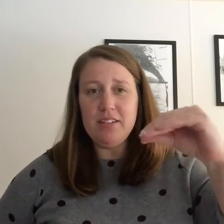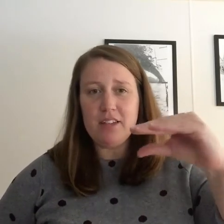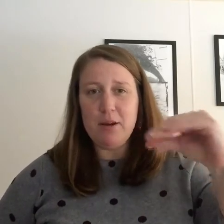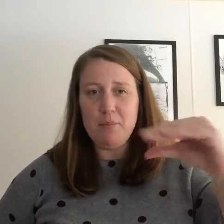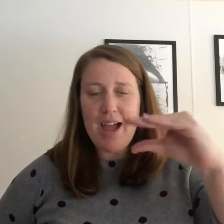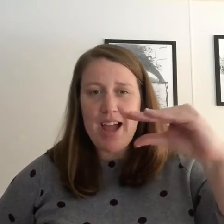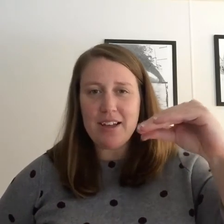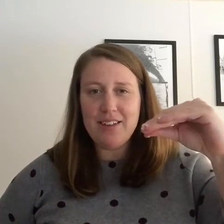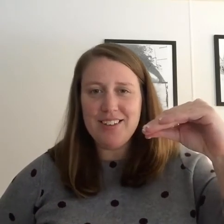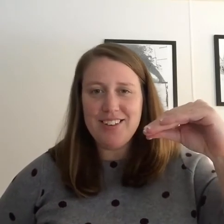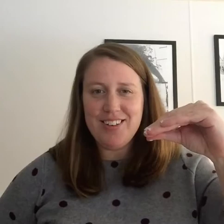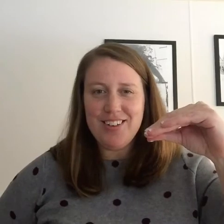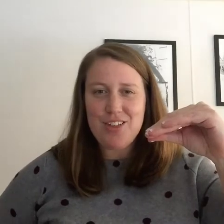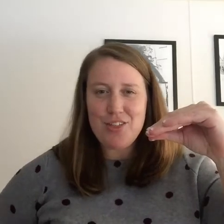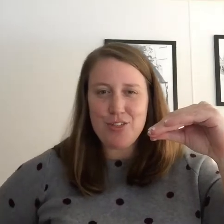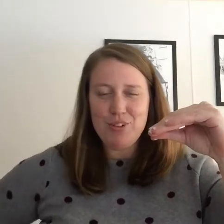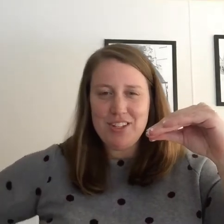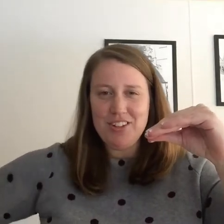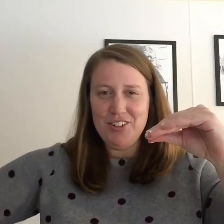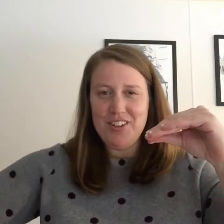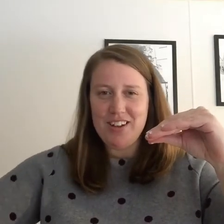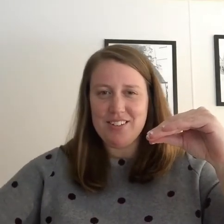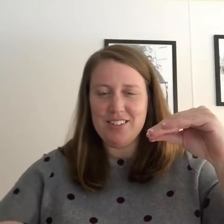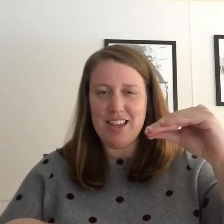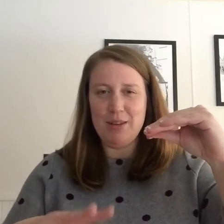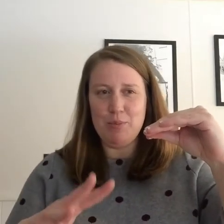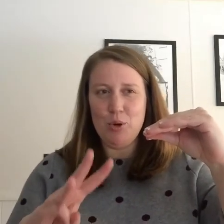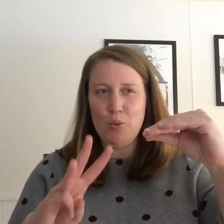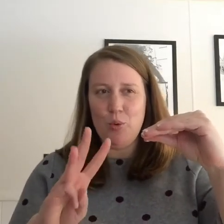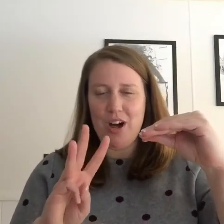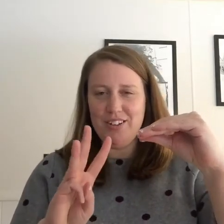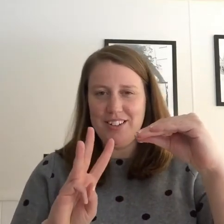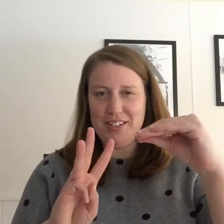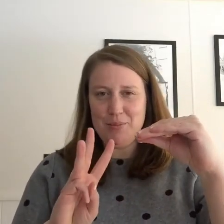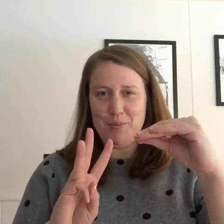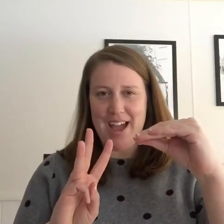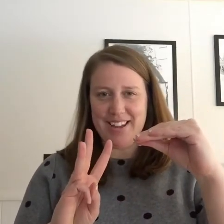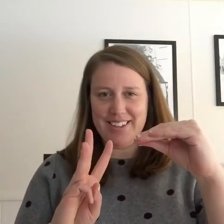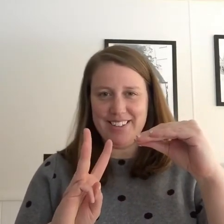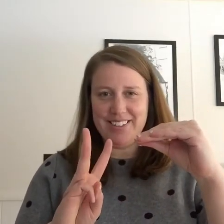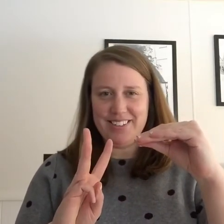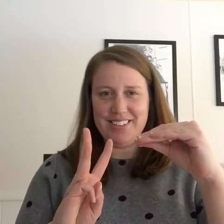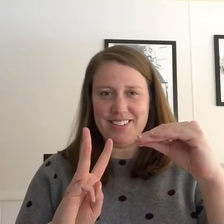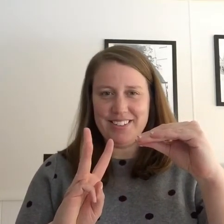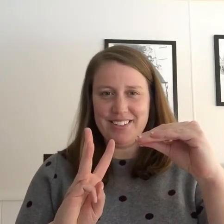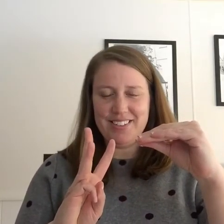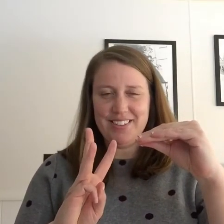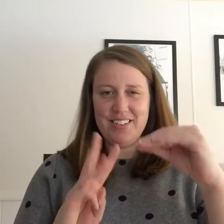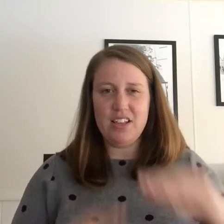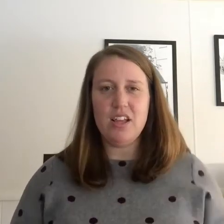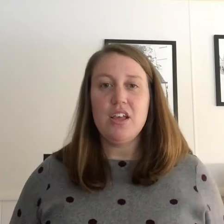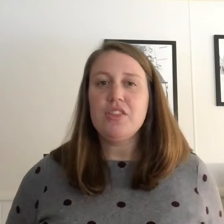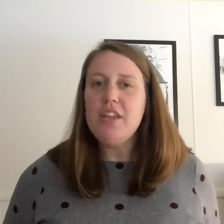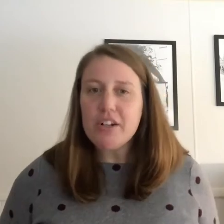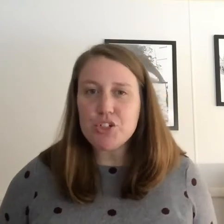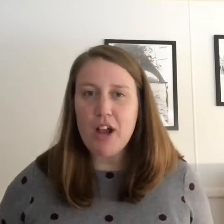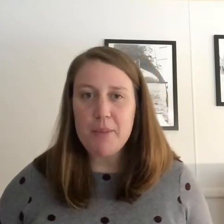come back. Three little ducks came waddling back. The next rhyme